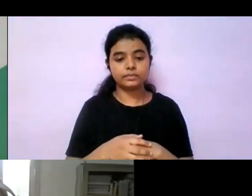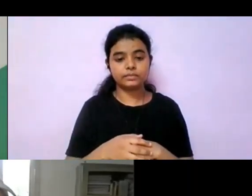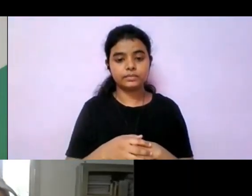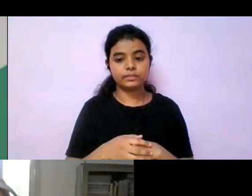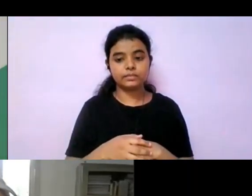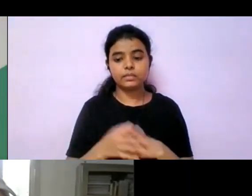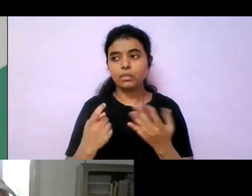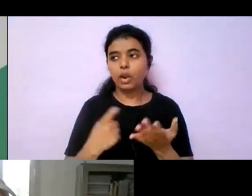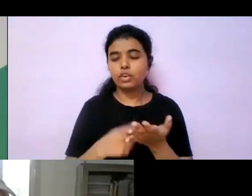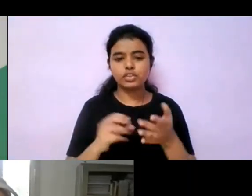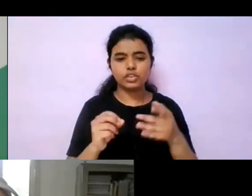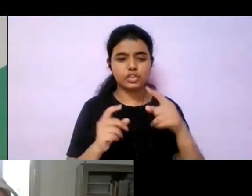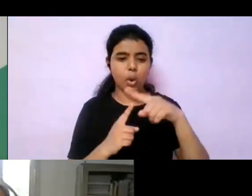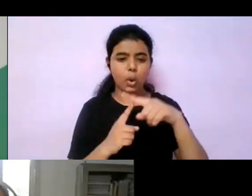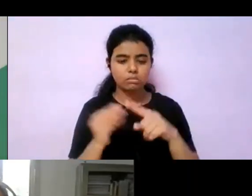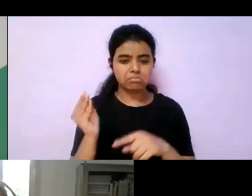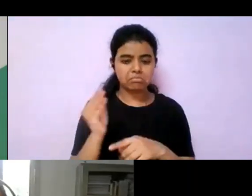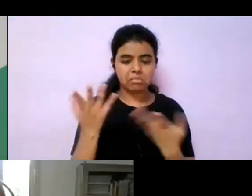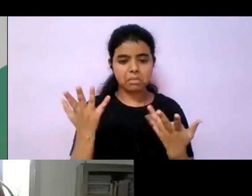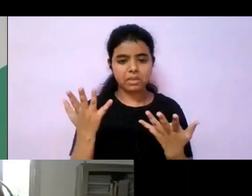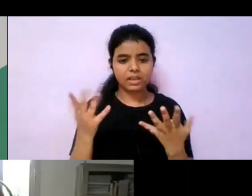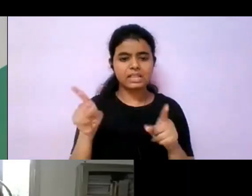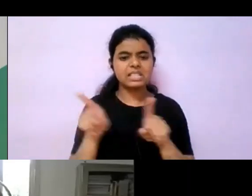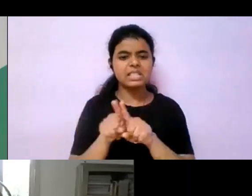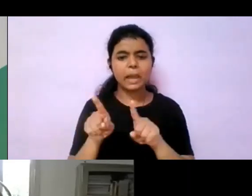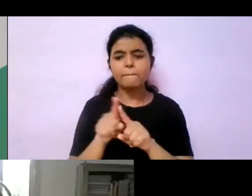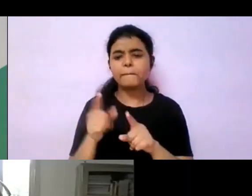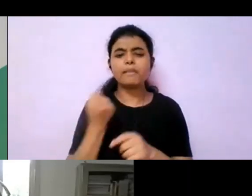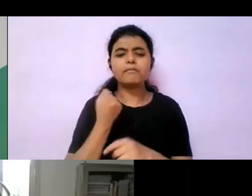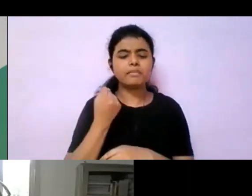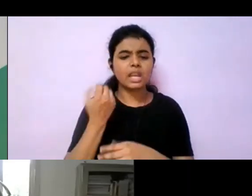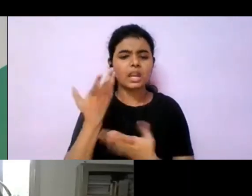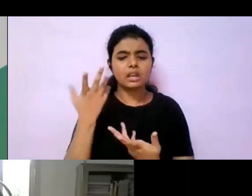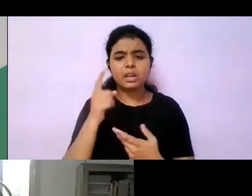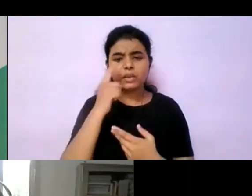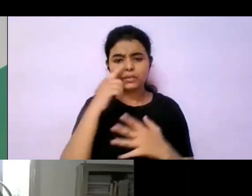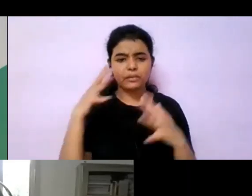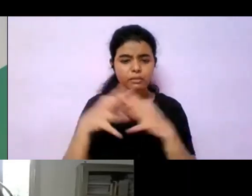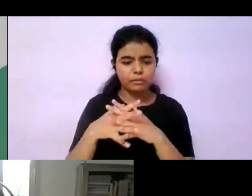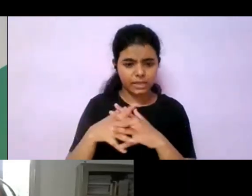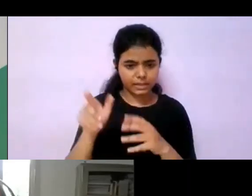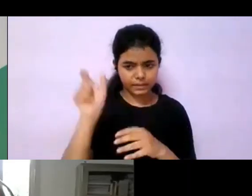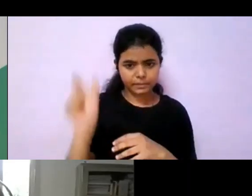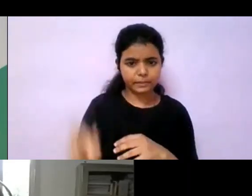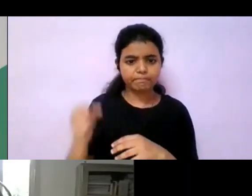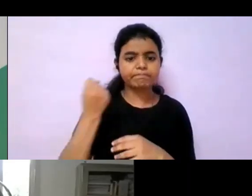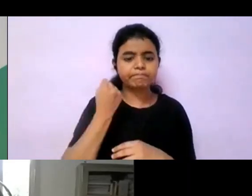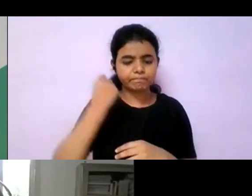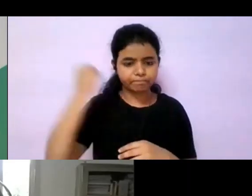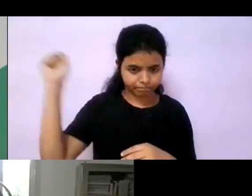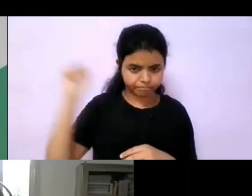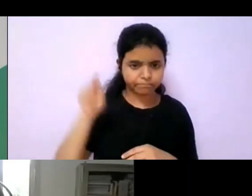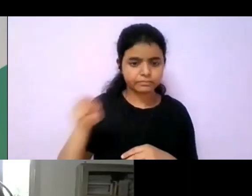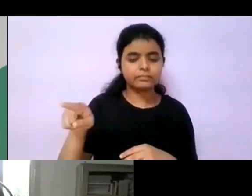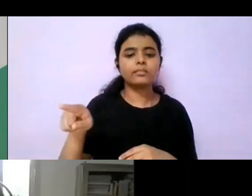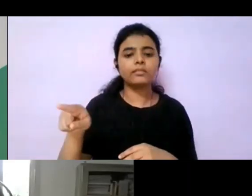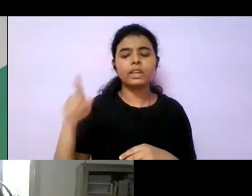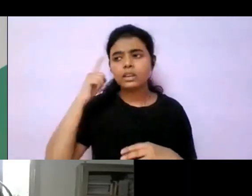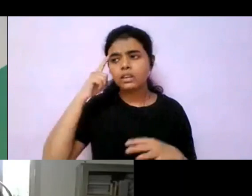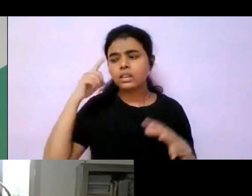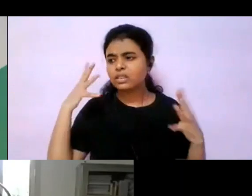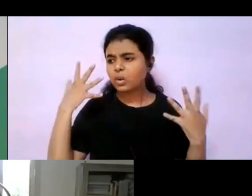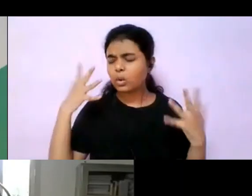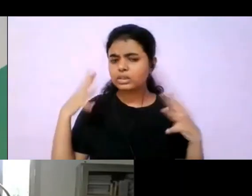to say, a female protagonist who gets disturbed, or rather I should